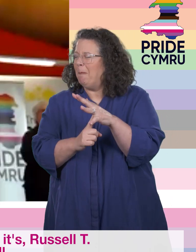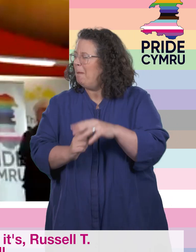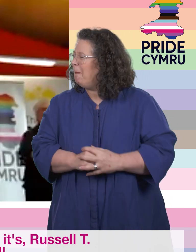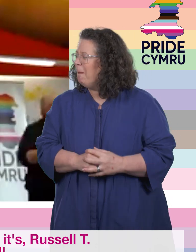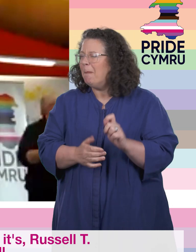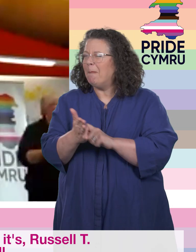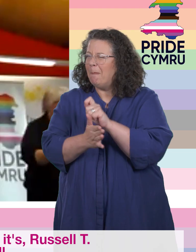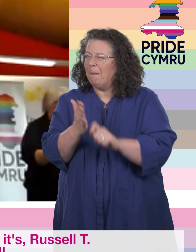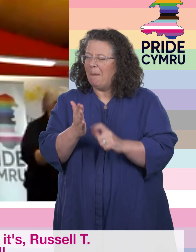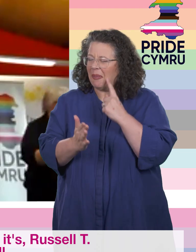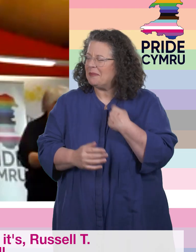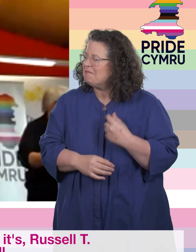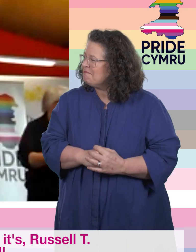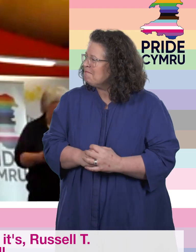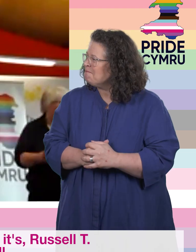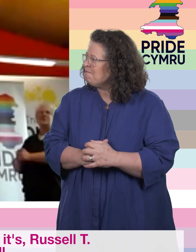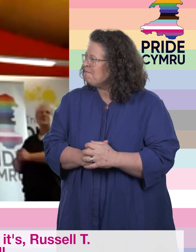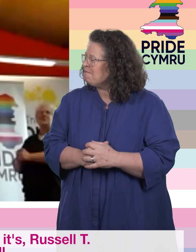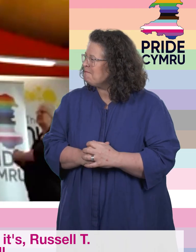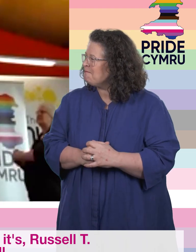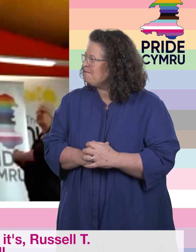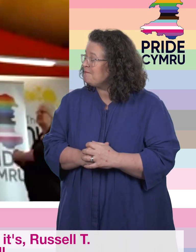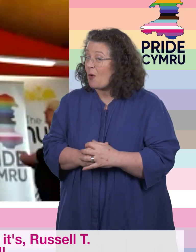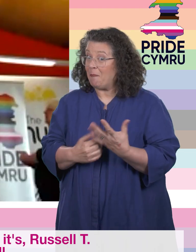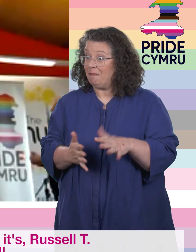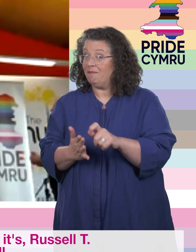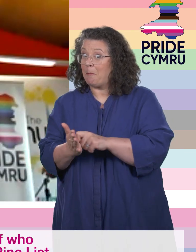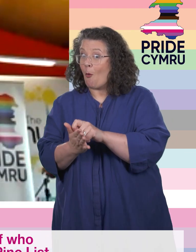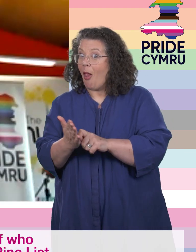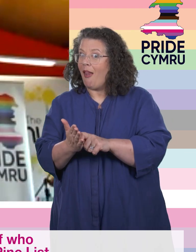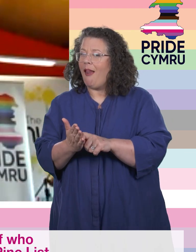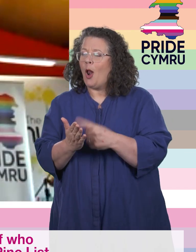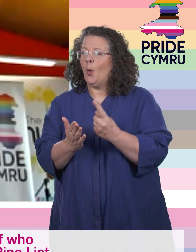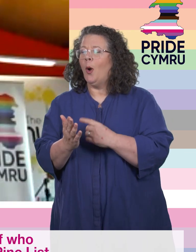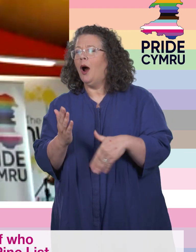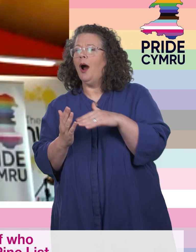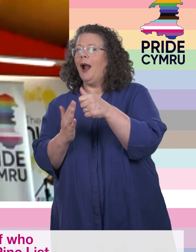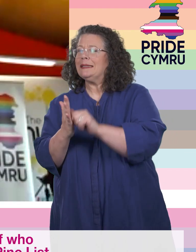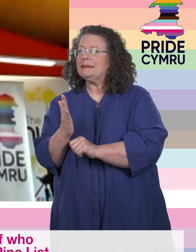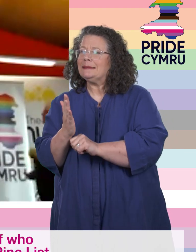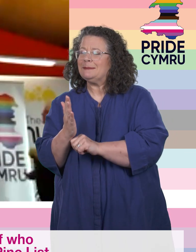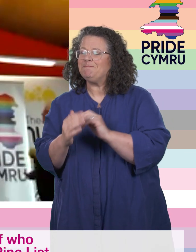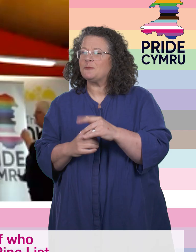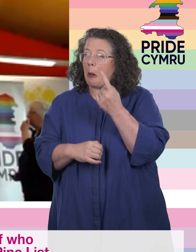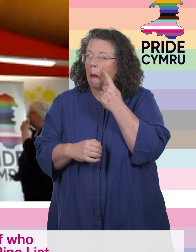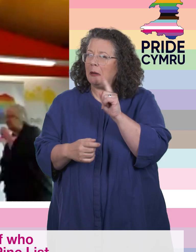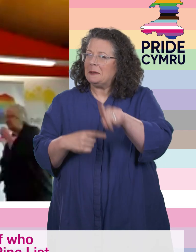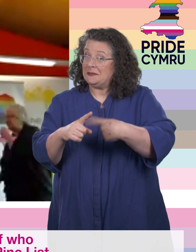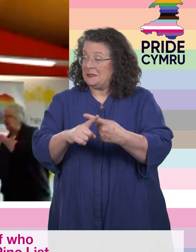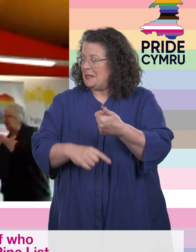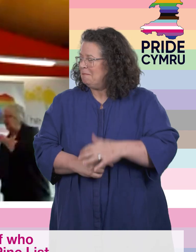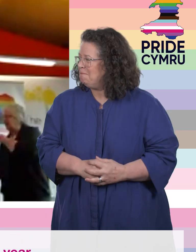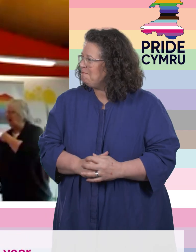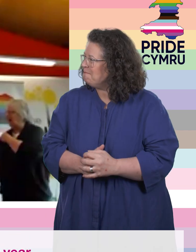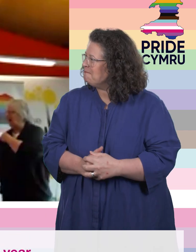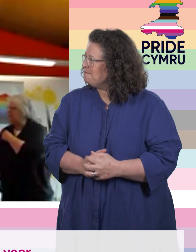it's Russell T who tops the poll. So I do have a poll of who appears most on the Pink